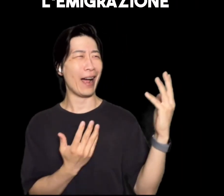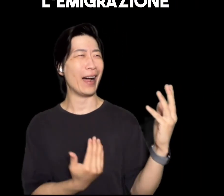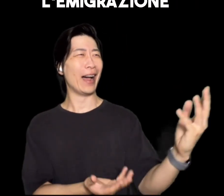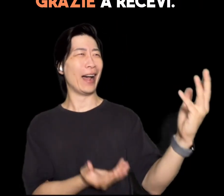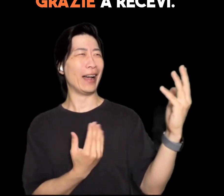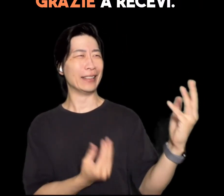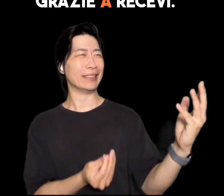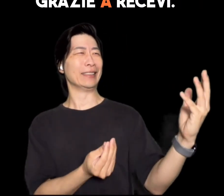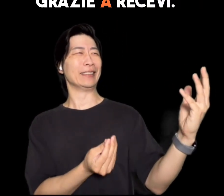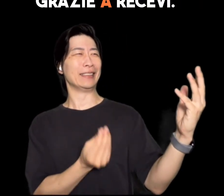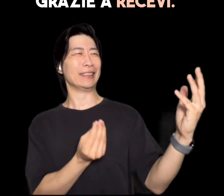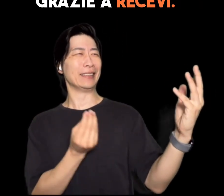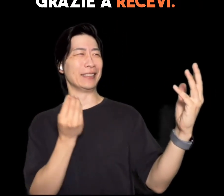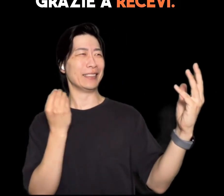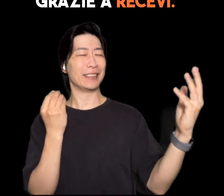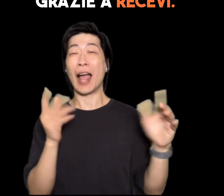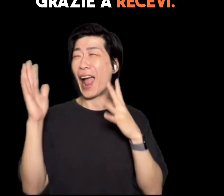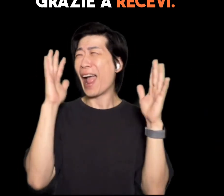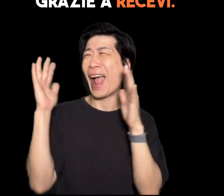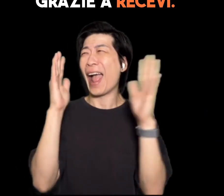me grazia